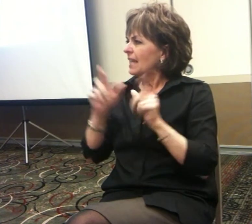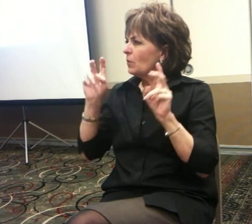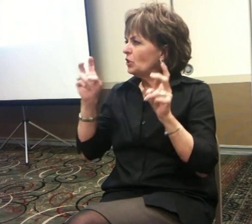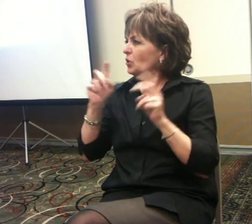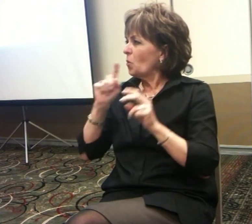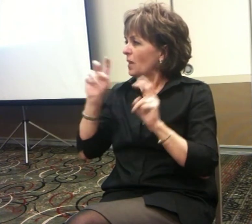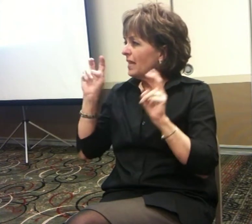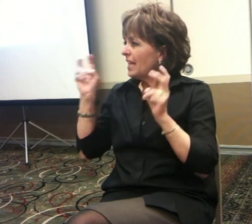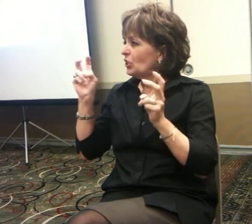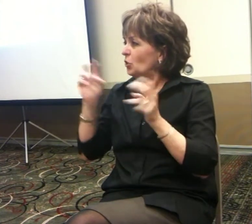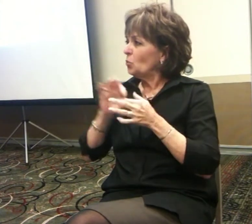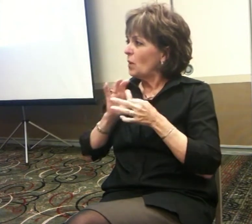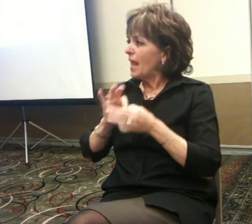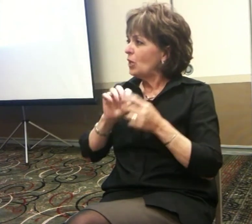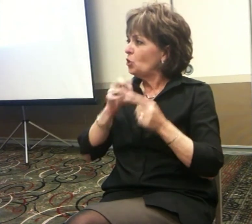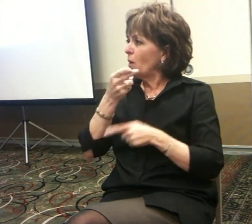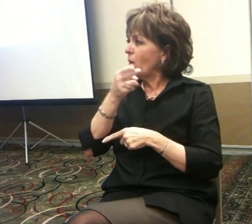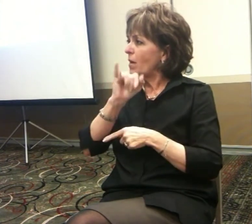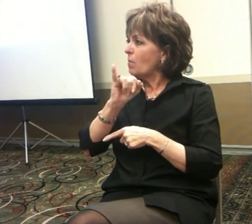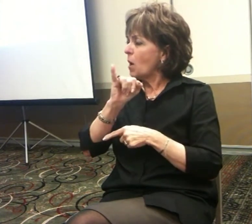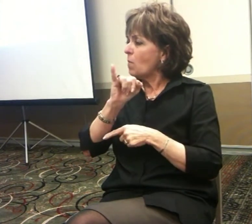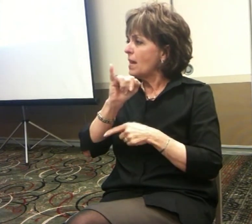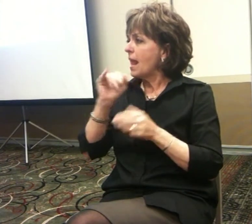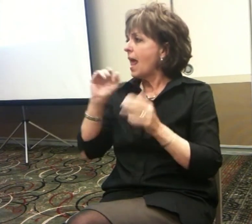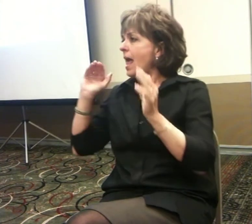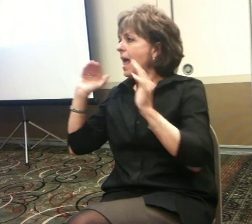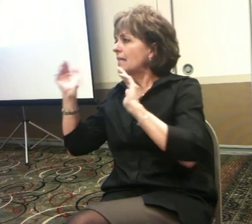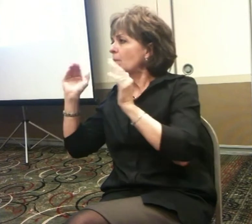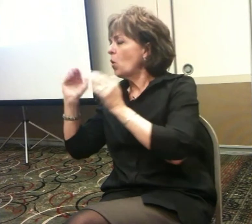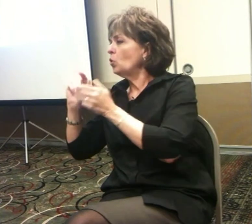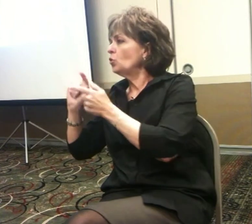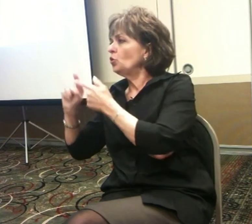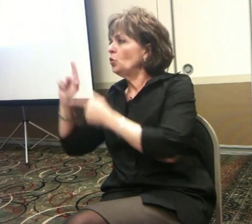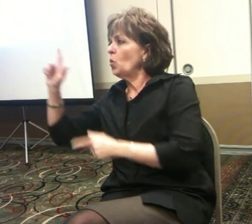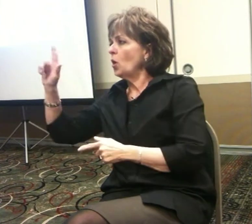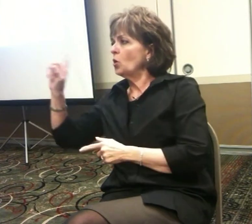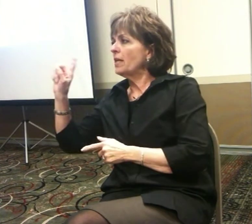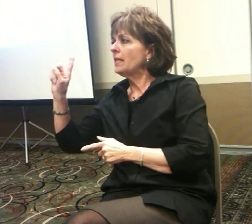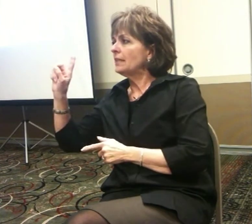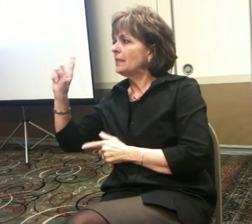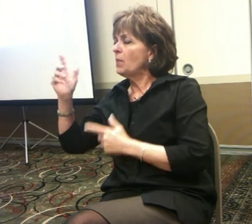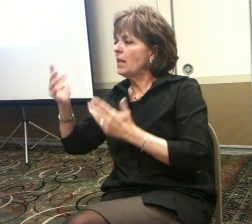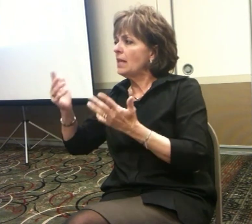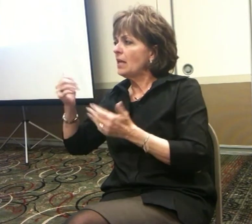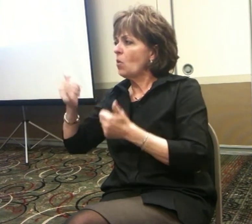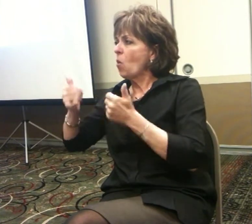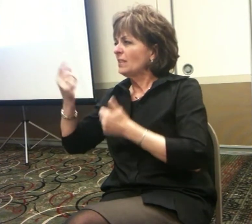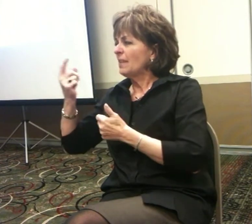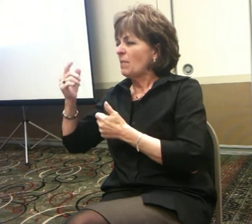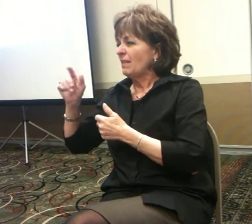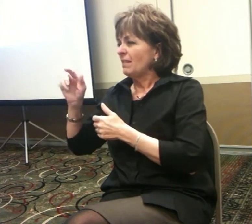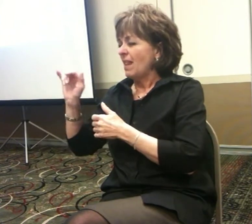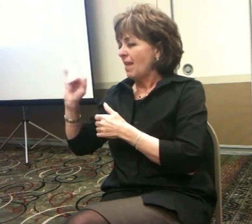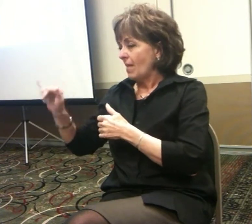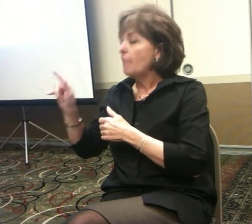hearing impairment as opposed to like a learning disability or something of that nature? Absolutely. There's plenty